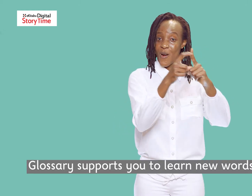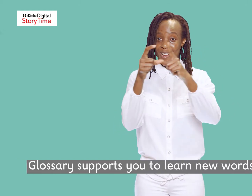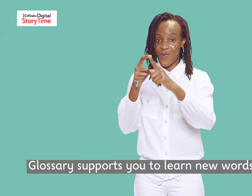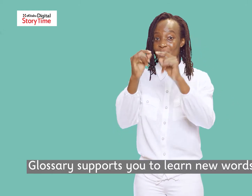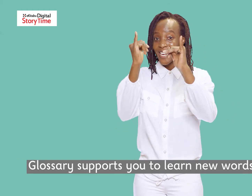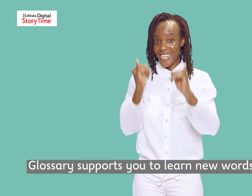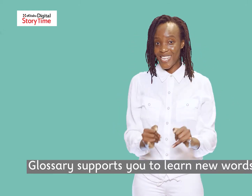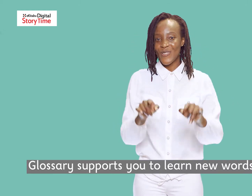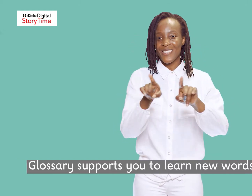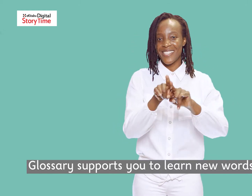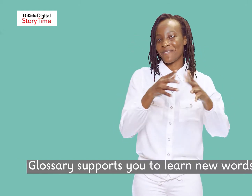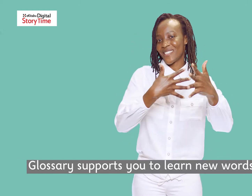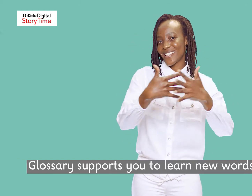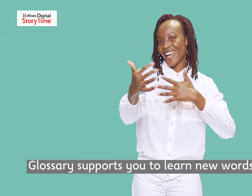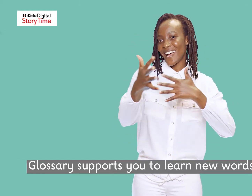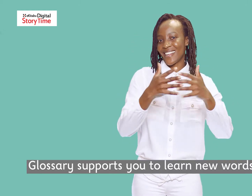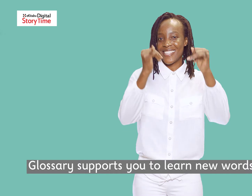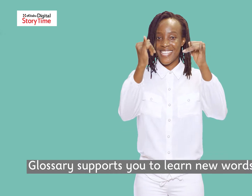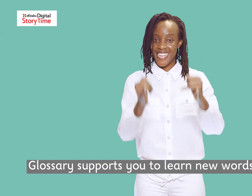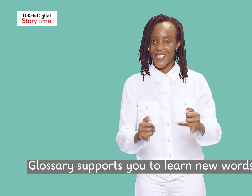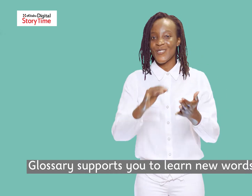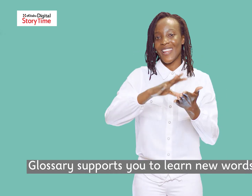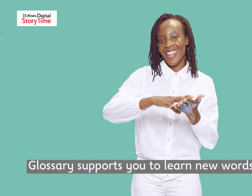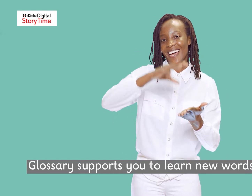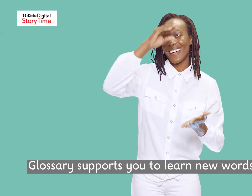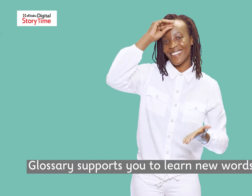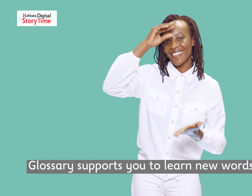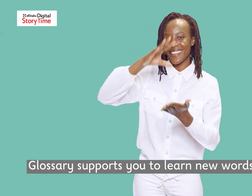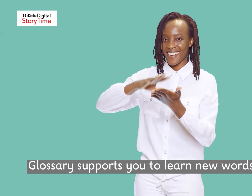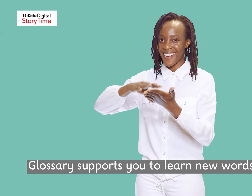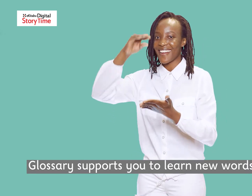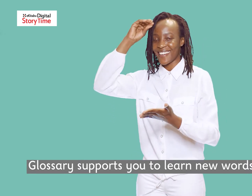Glossary supports you to learn new words and signs.